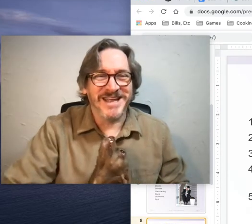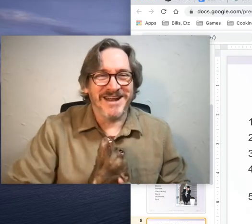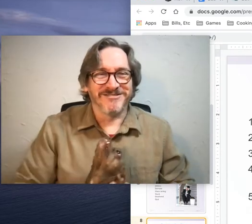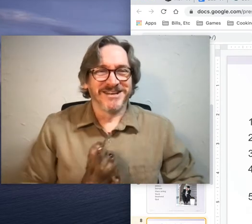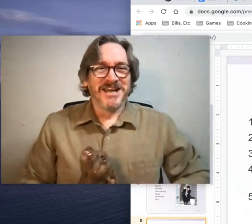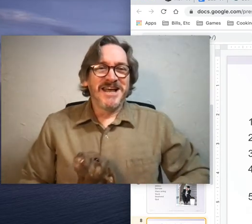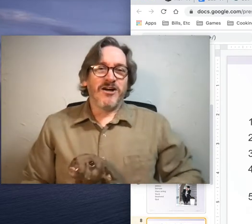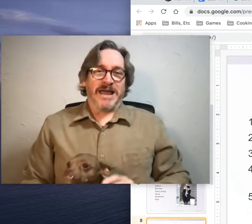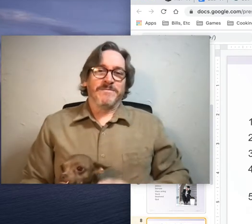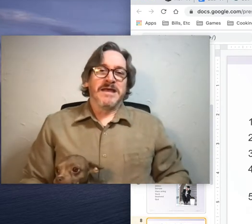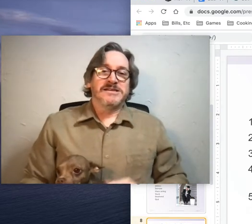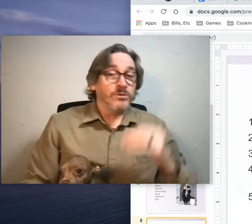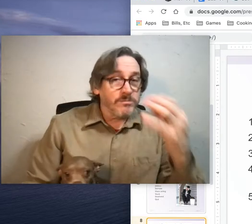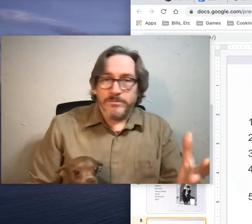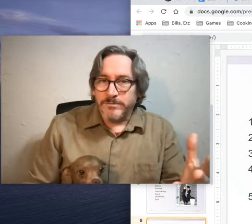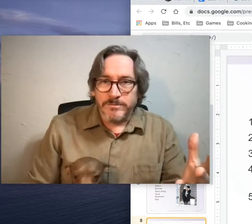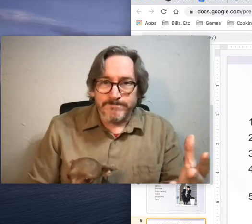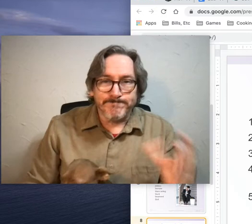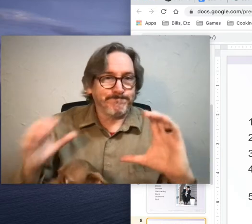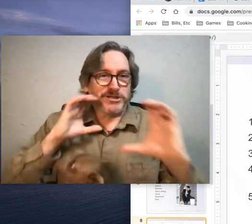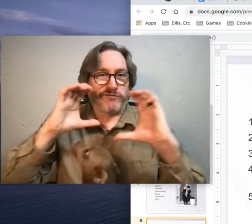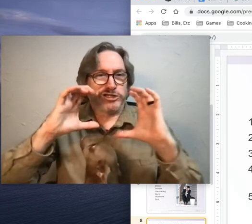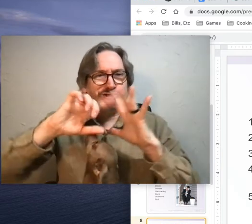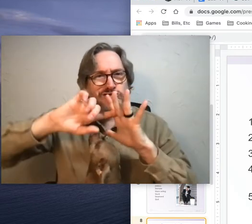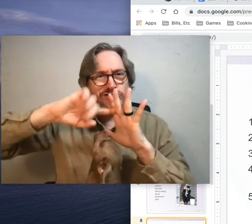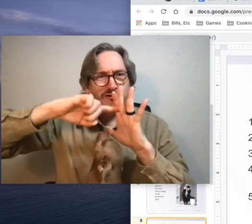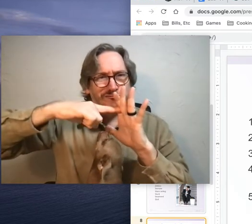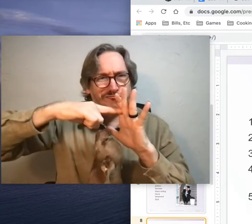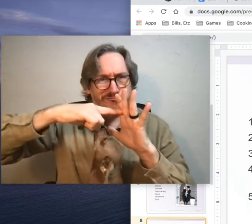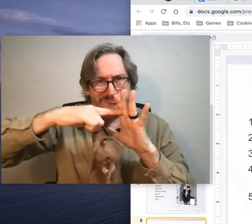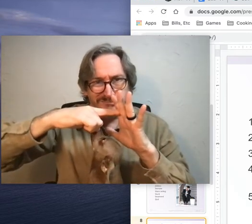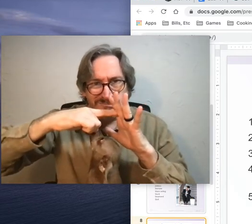You lay down. Okay, so